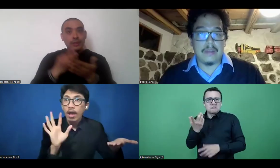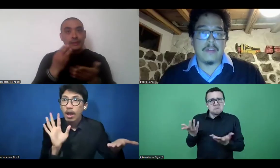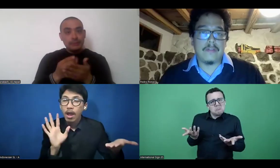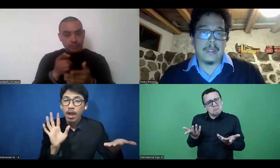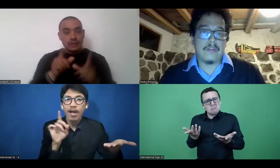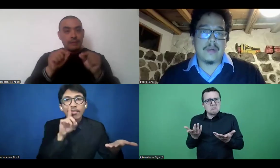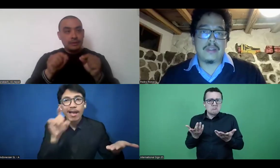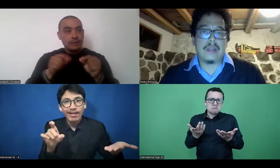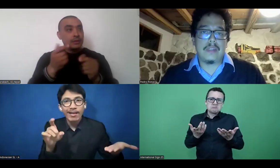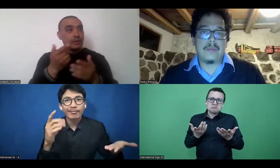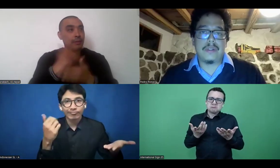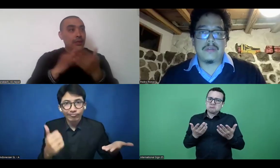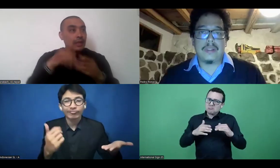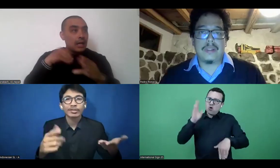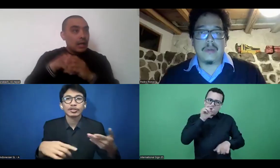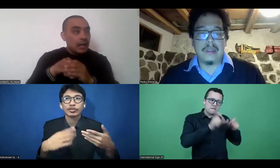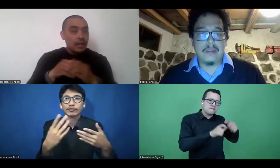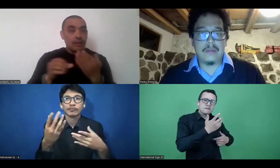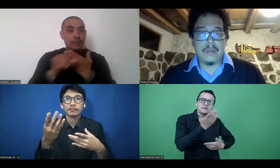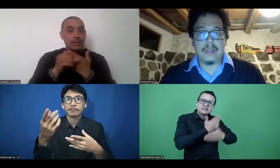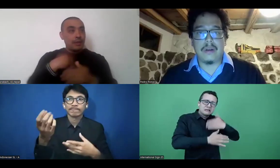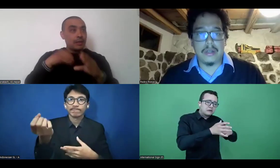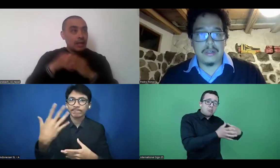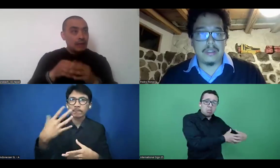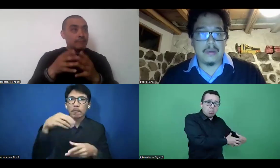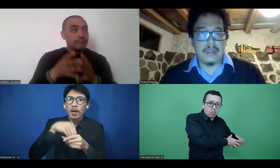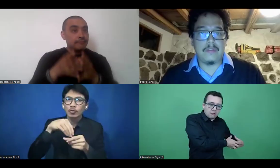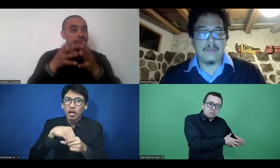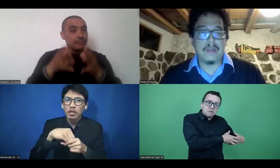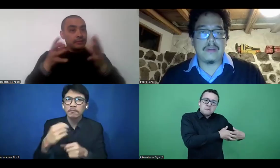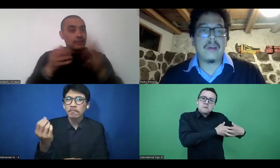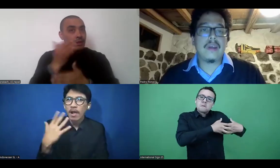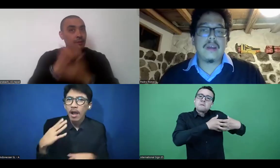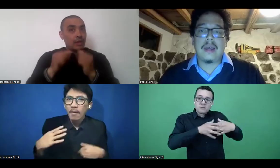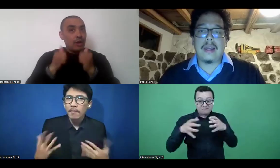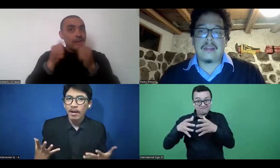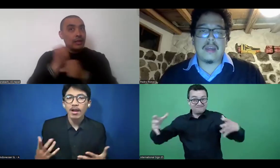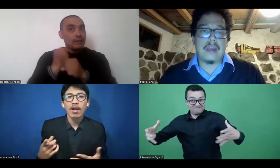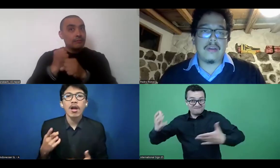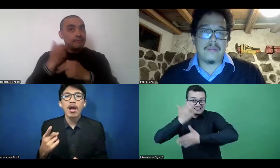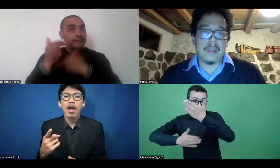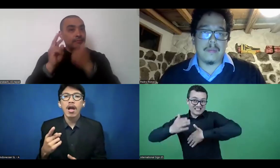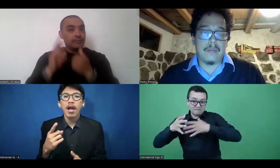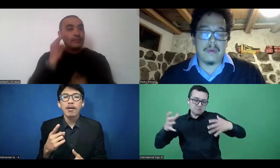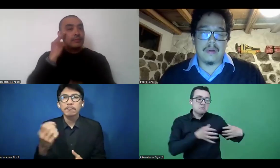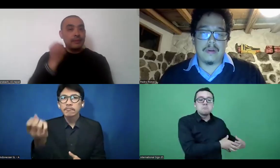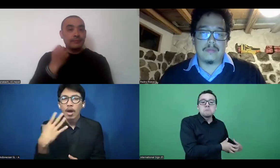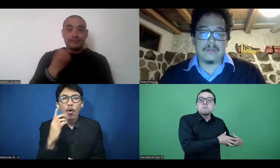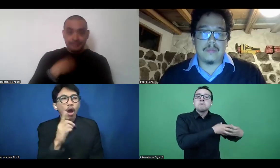in the involvement of marginalized persons with disabilities within the larger disability movement. And a lot of